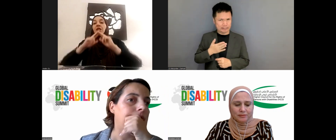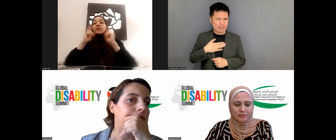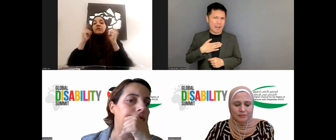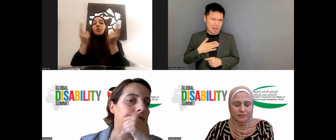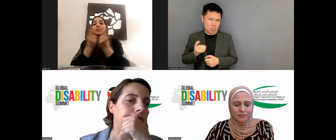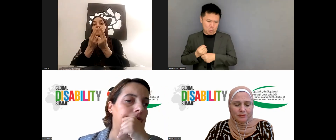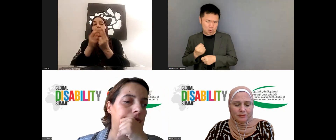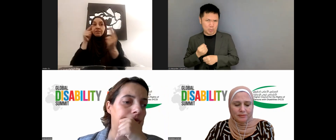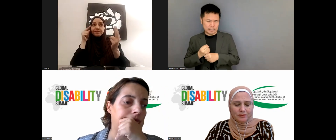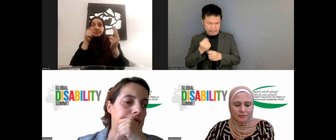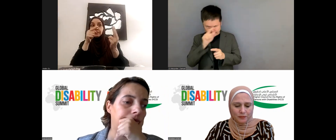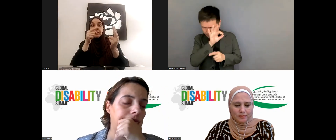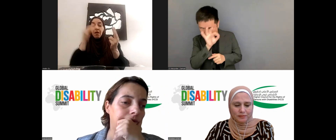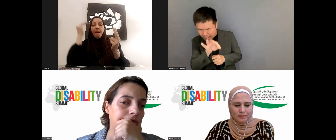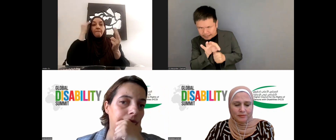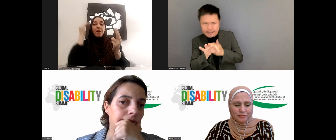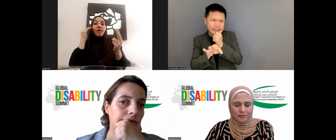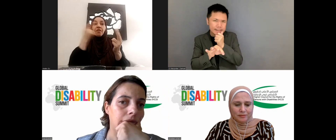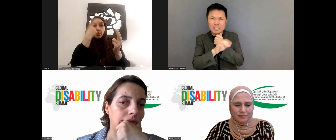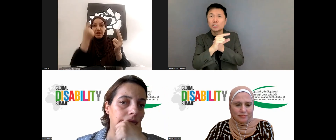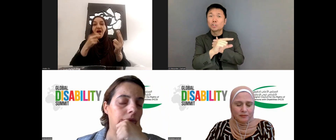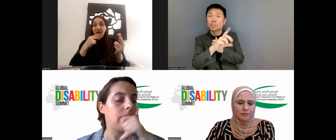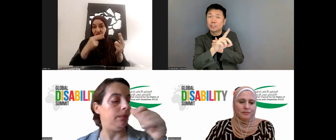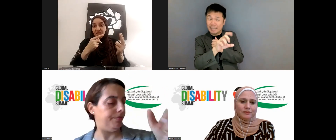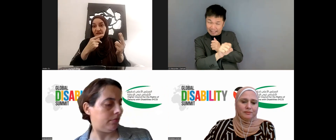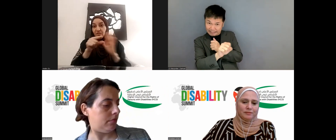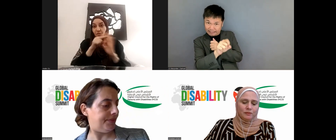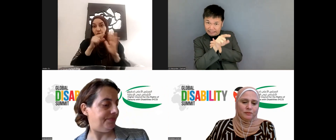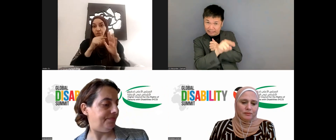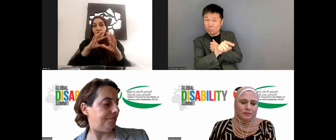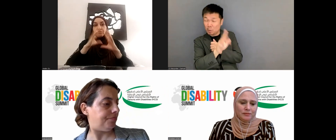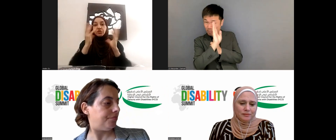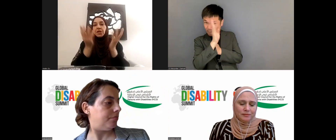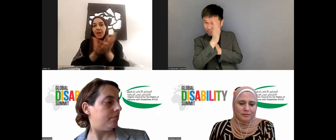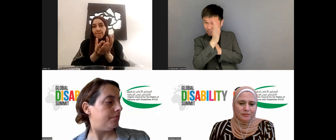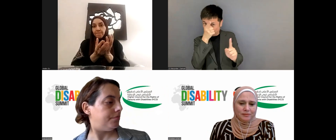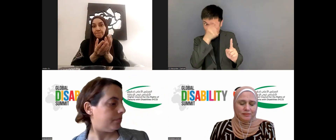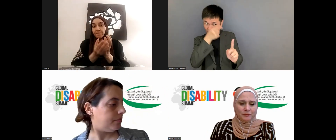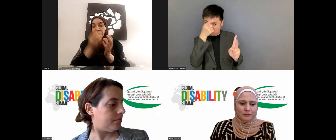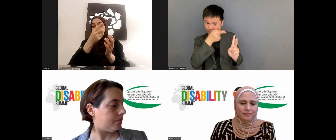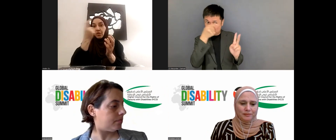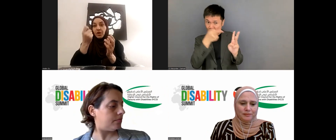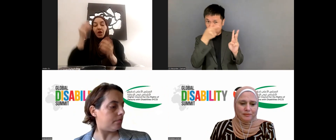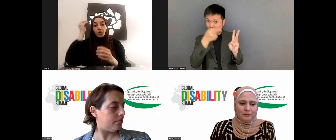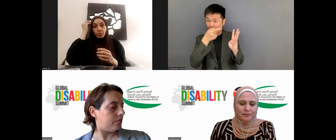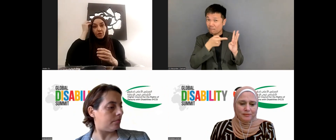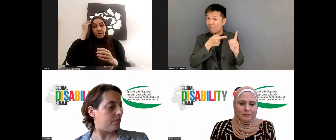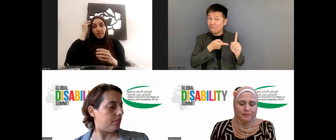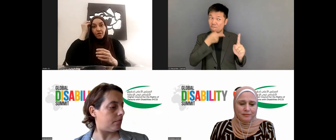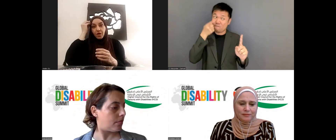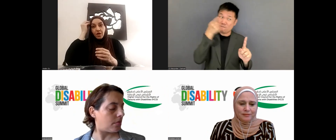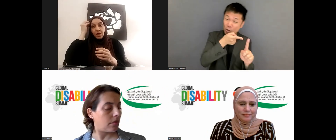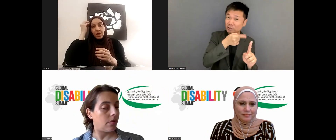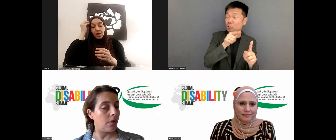the GDS takes the specificity of women